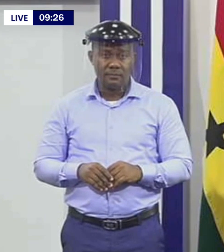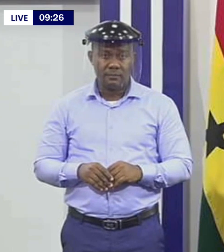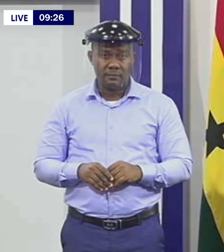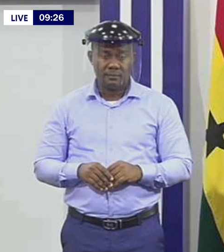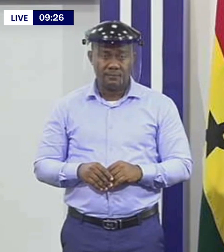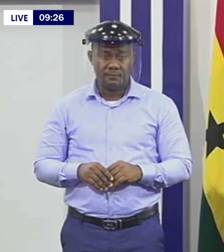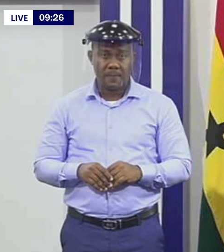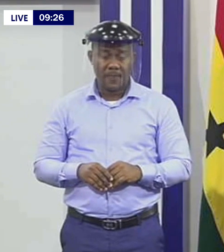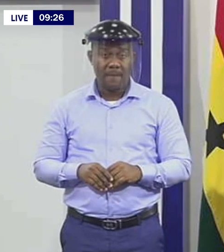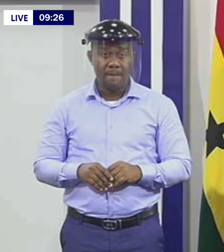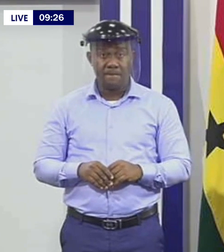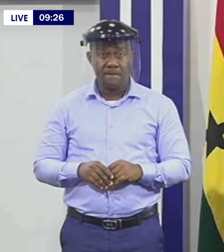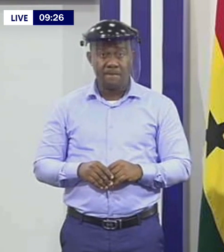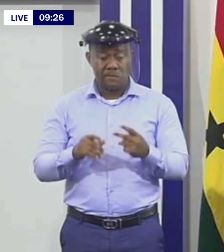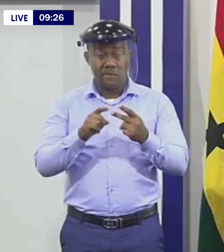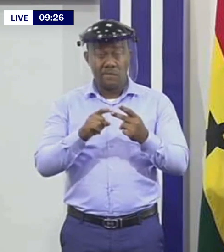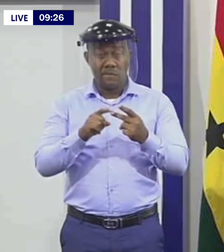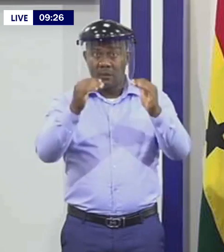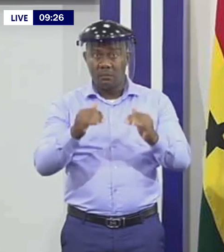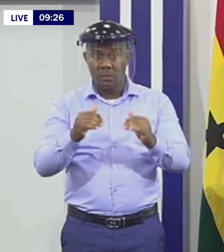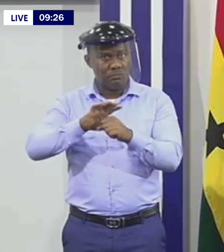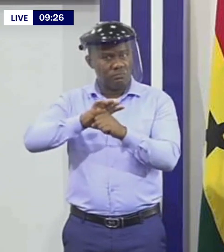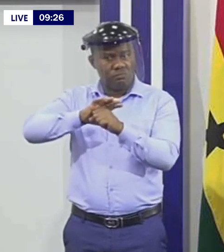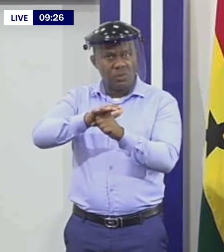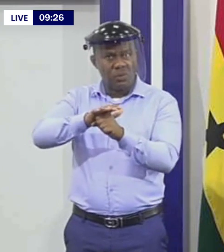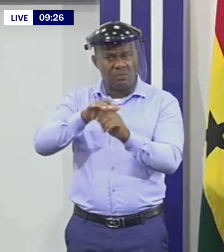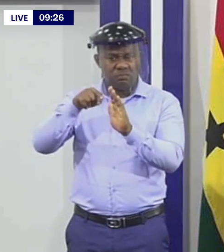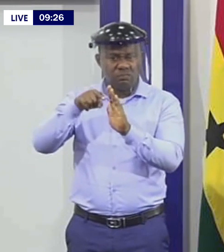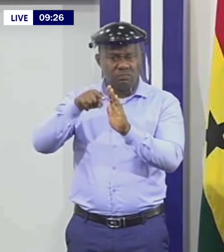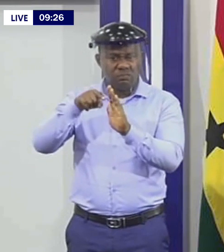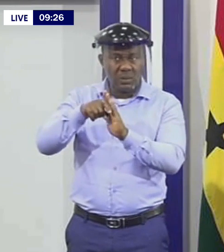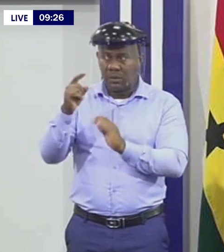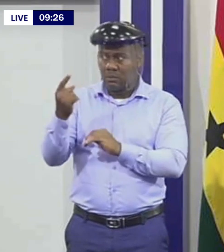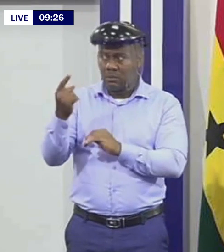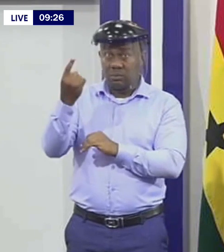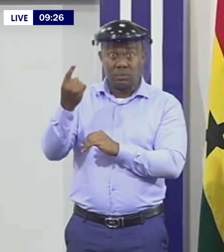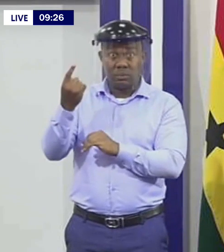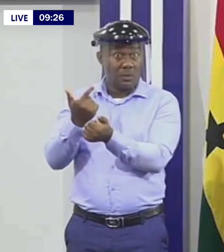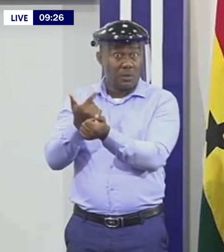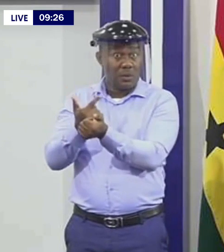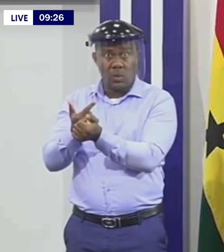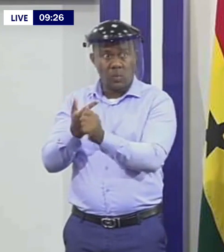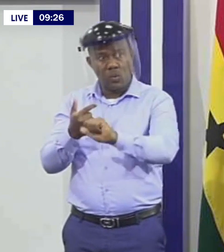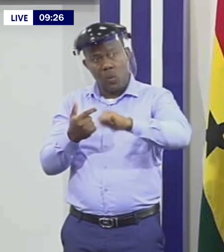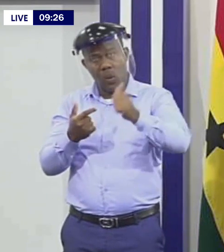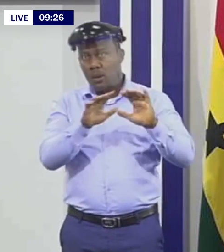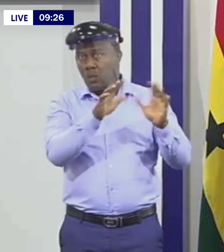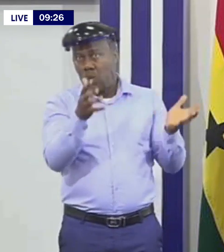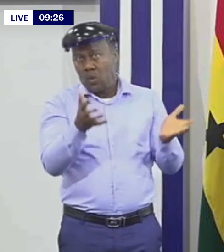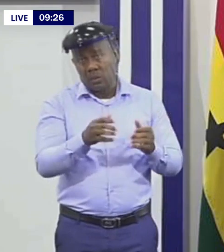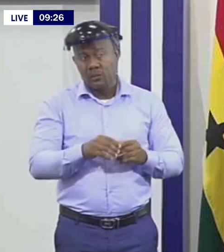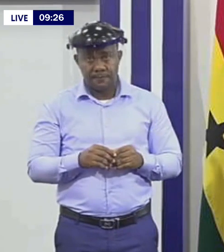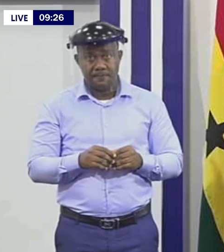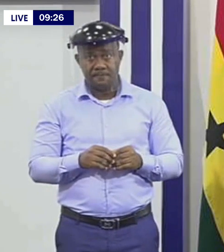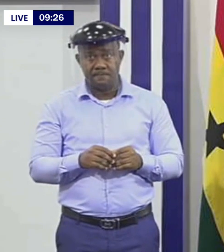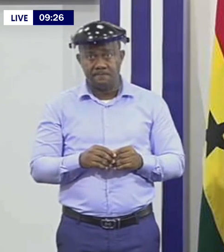You move into some of the characteristics of the virus. This is general, not related to Ghana alone. The